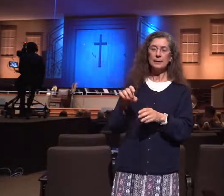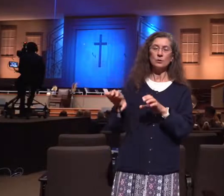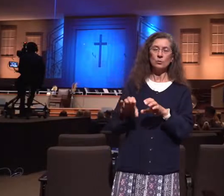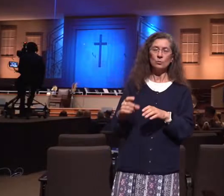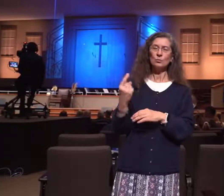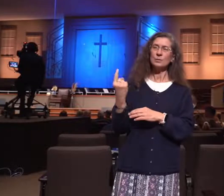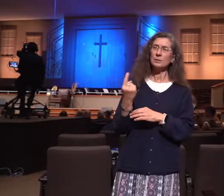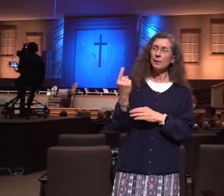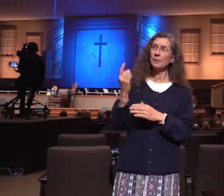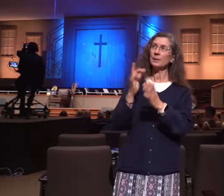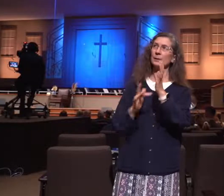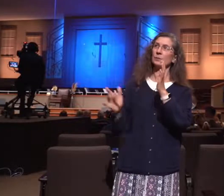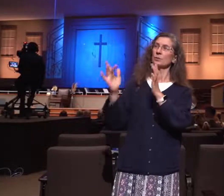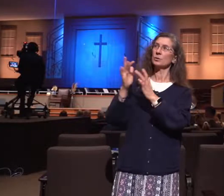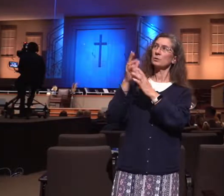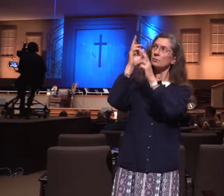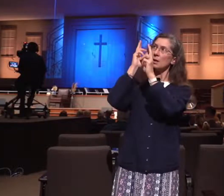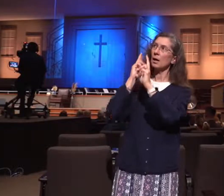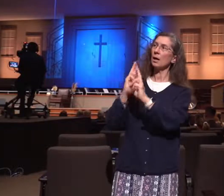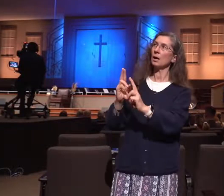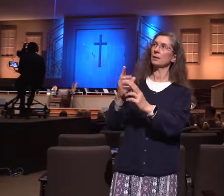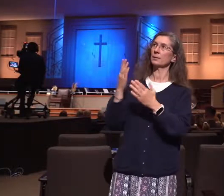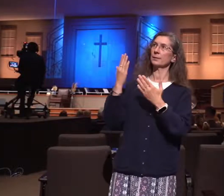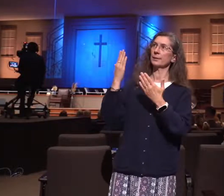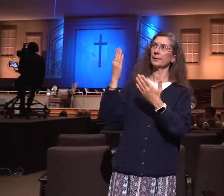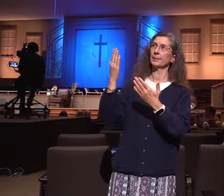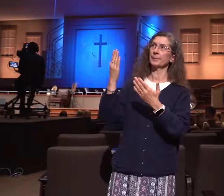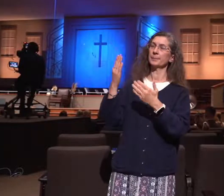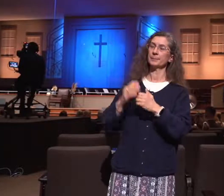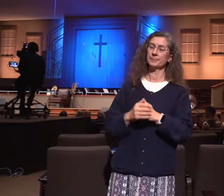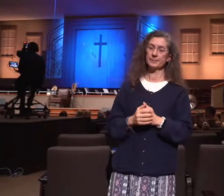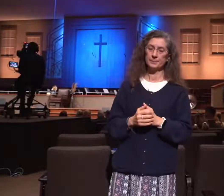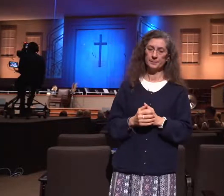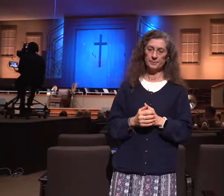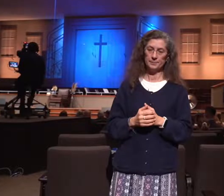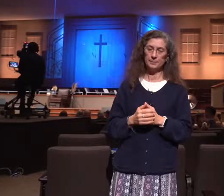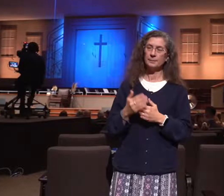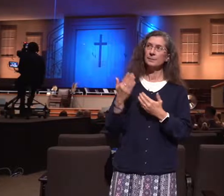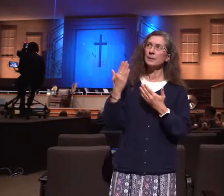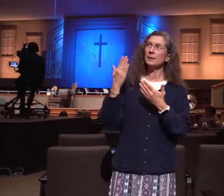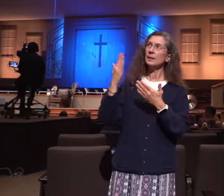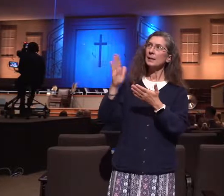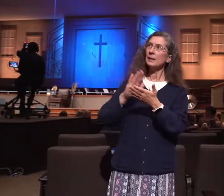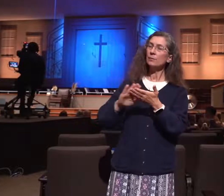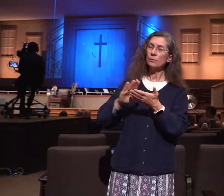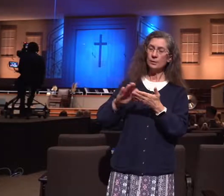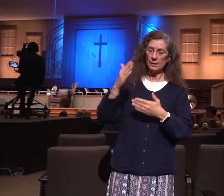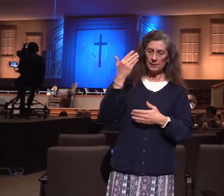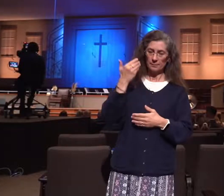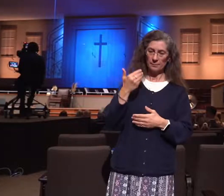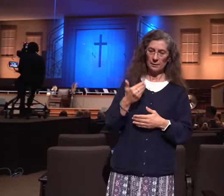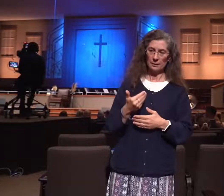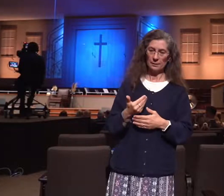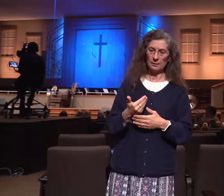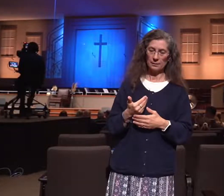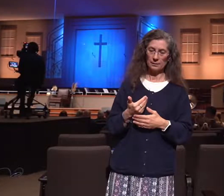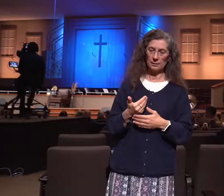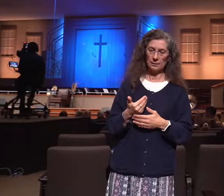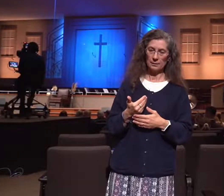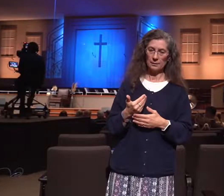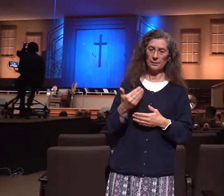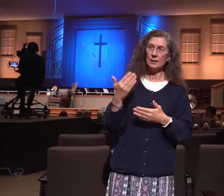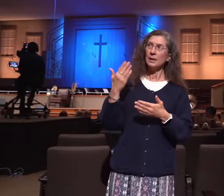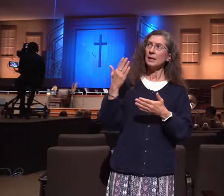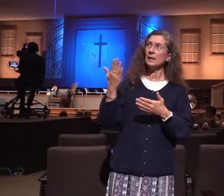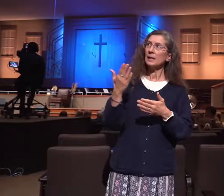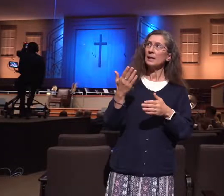to do something for him. He cleansed Simon. He raised my